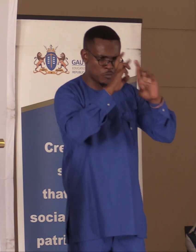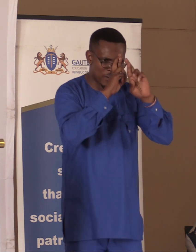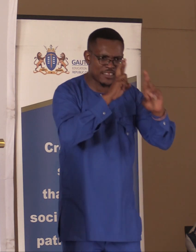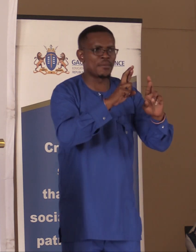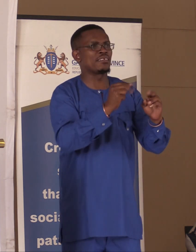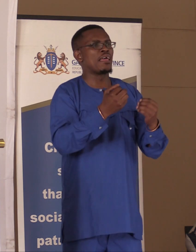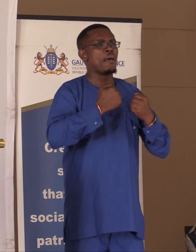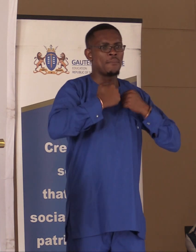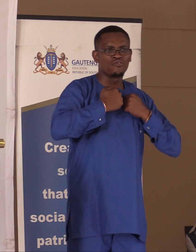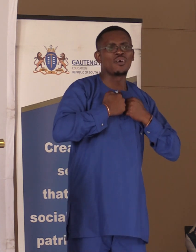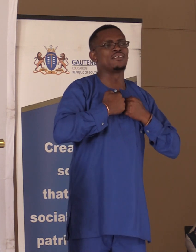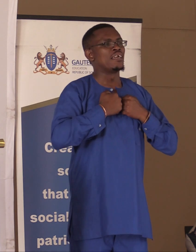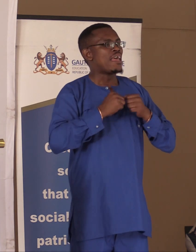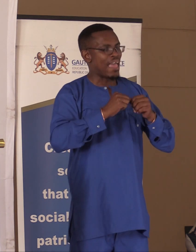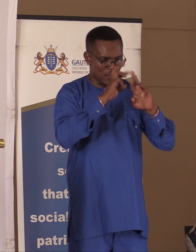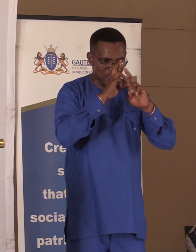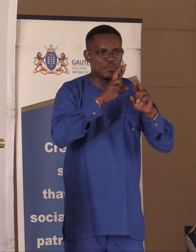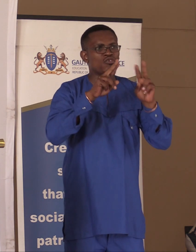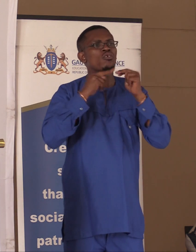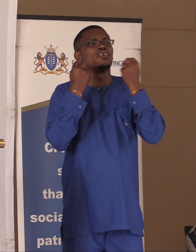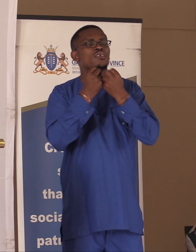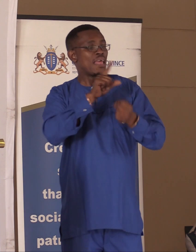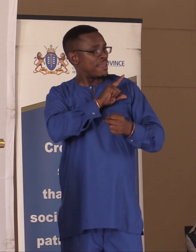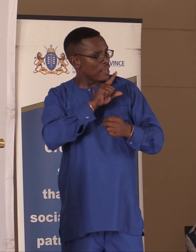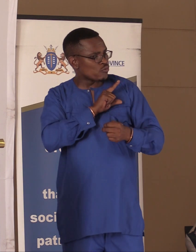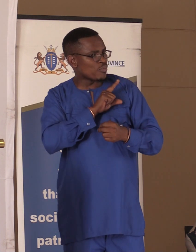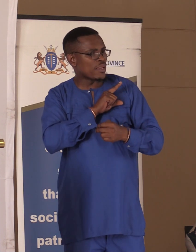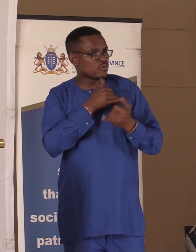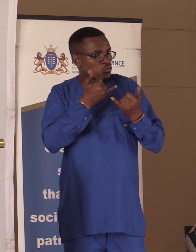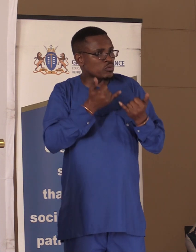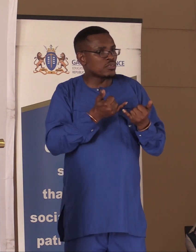le o tlhompile setšhaba sa gago ke ka jalo o leng